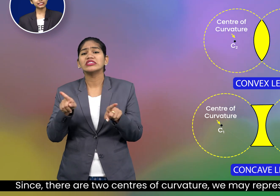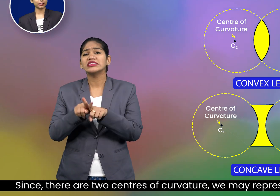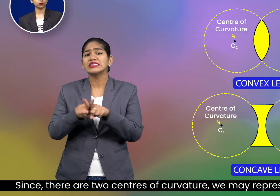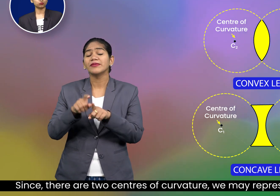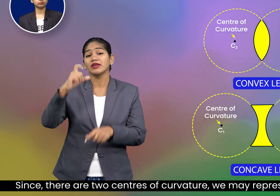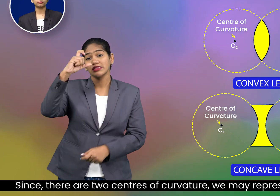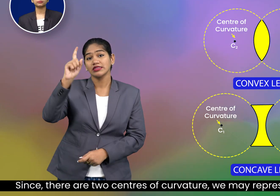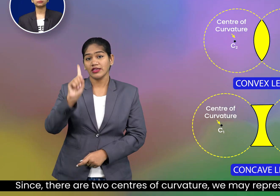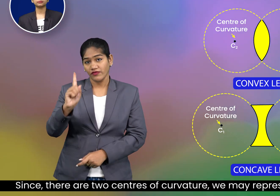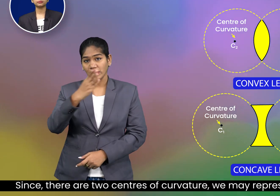C2.